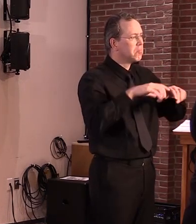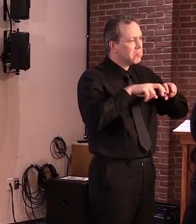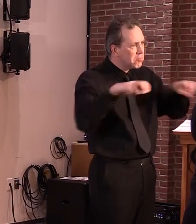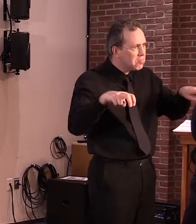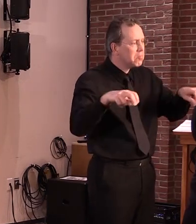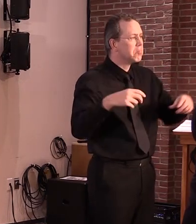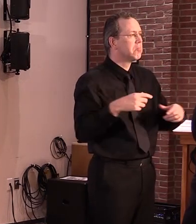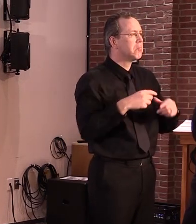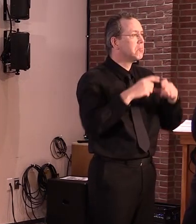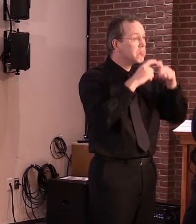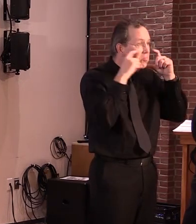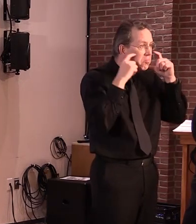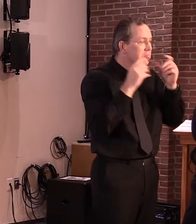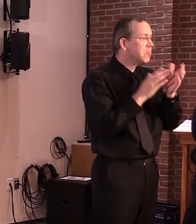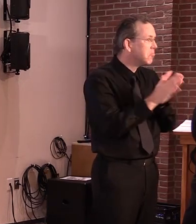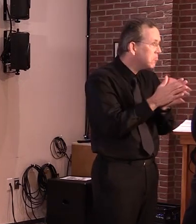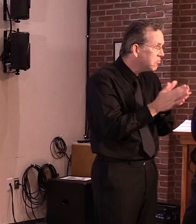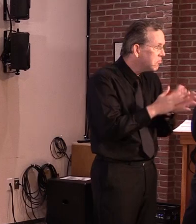Thank you.